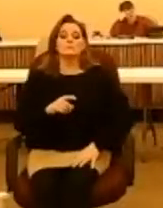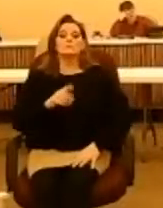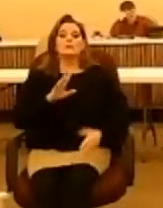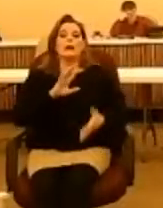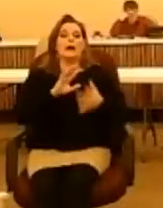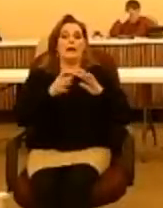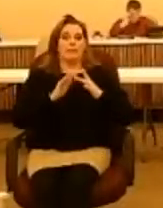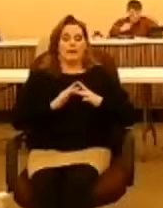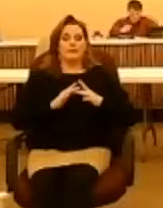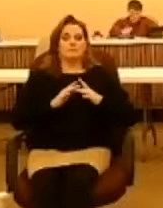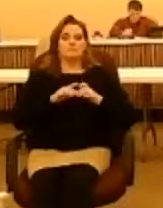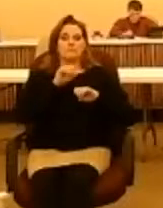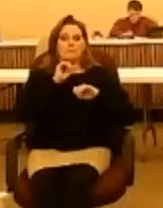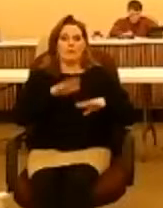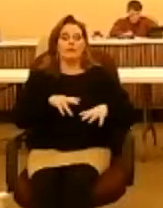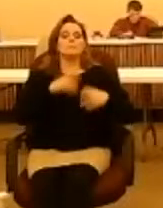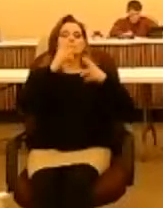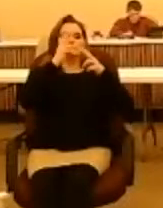Hearing none, please call the roll.